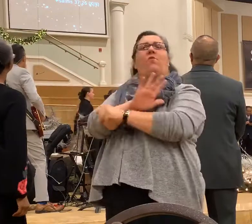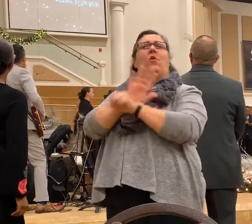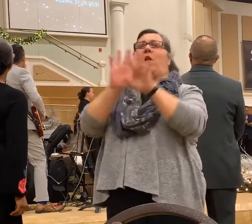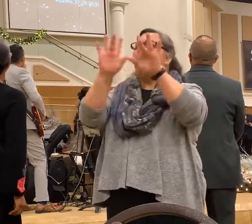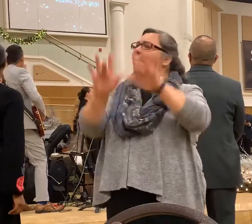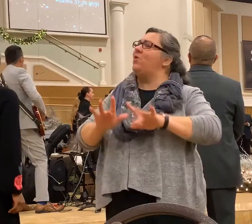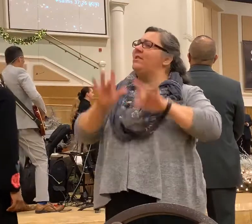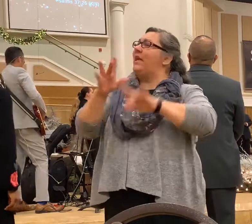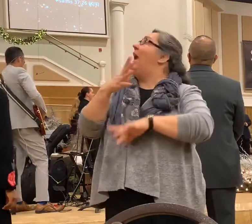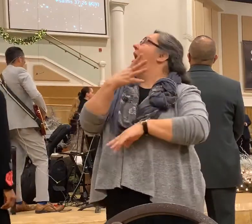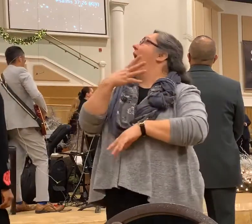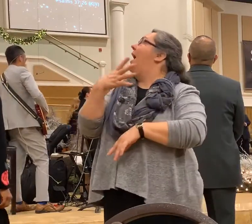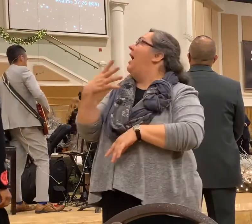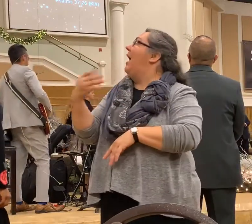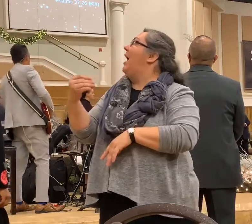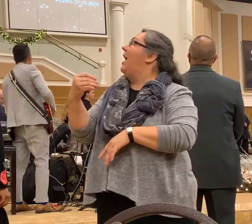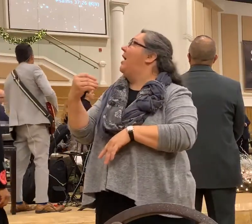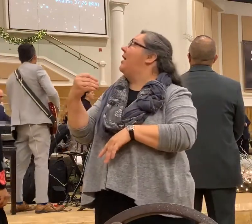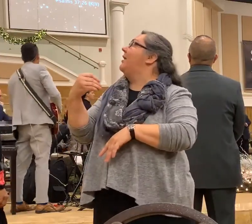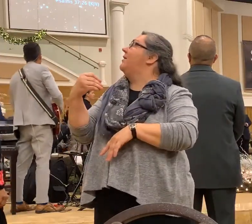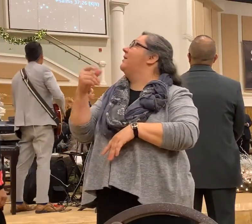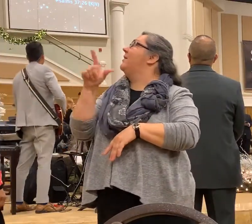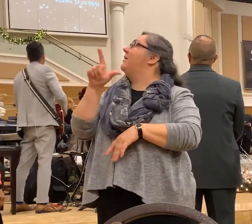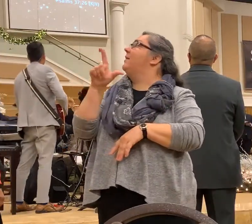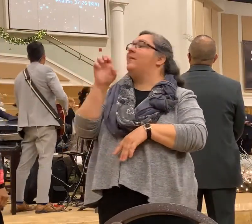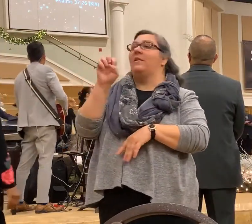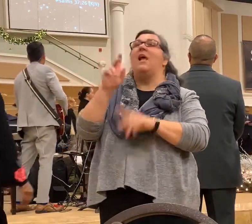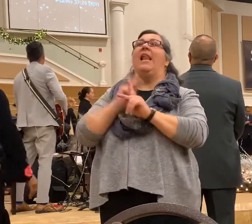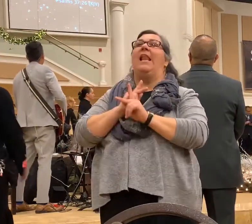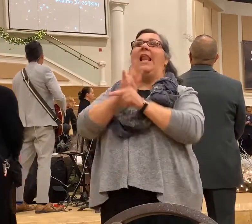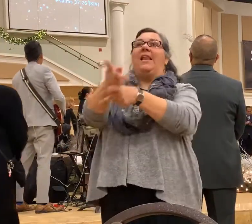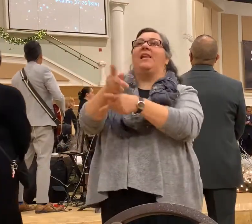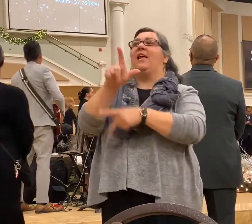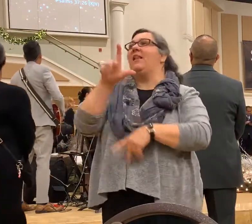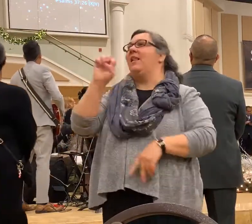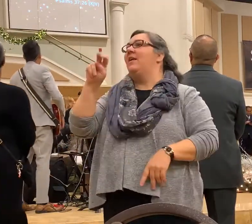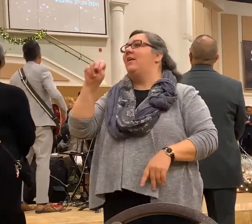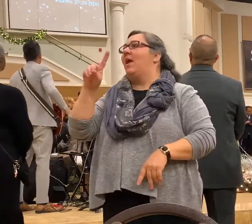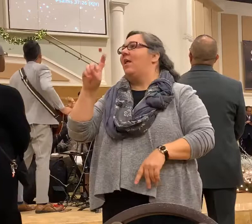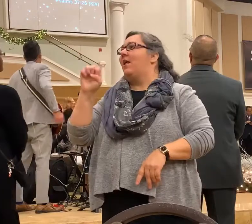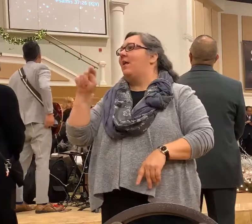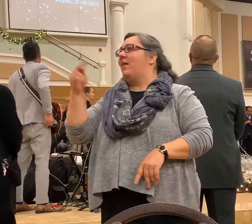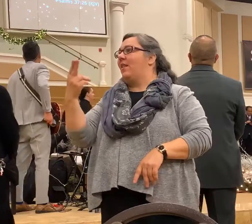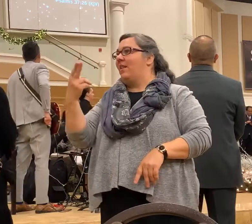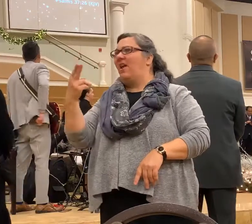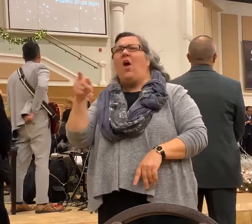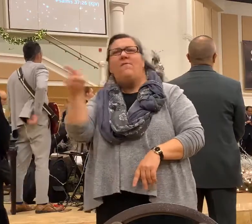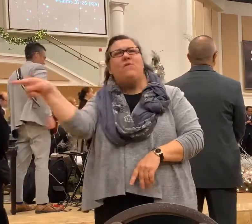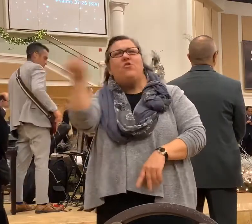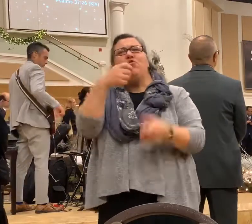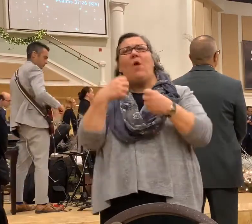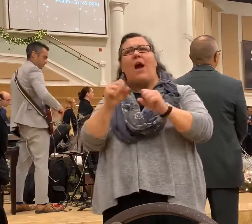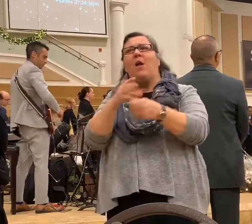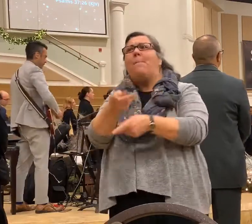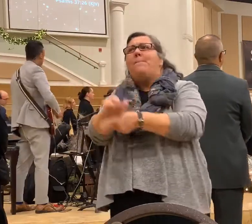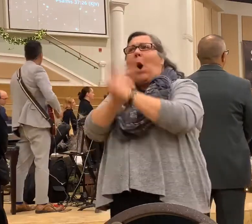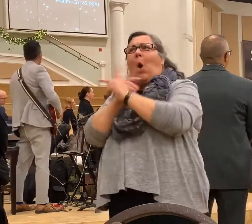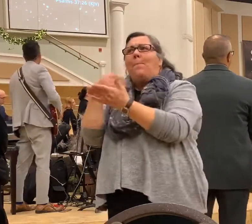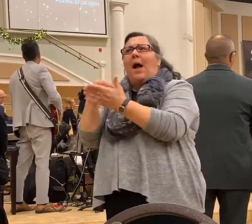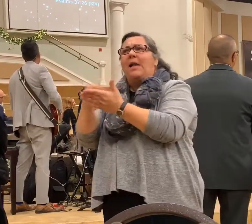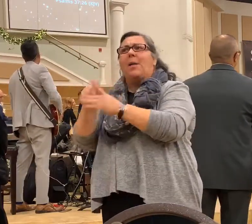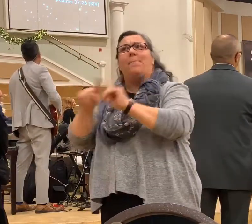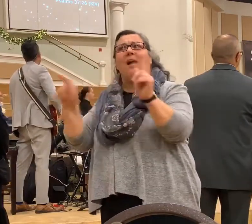merciful. And lendeth, that's banker talk. Has anybody ever tried to borrow money and you didn't